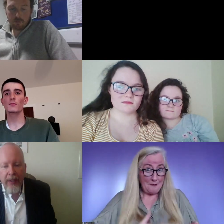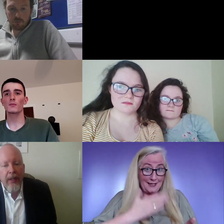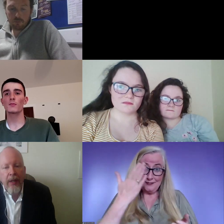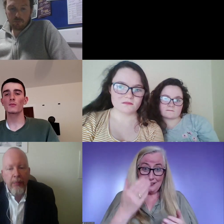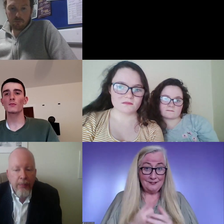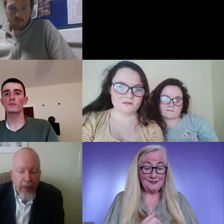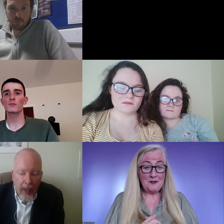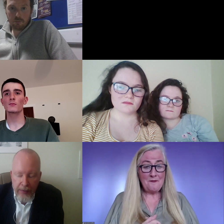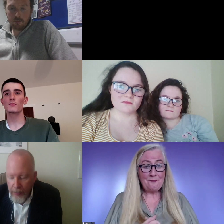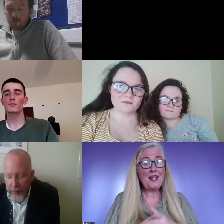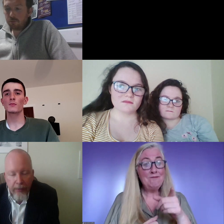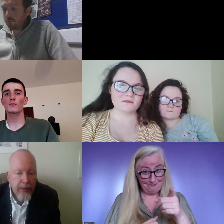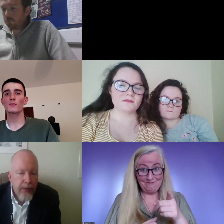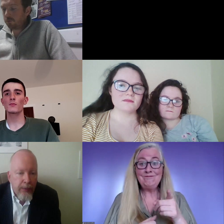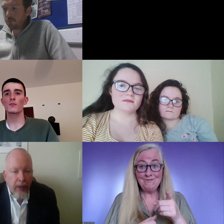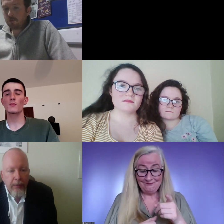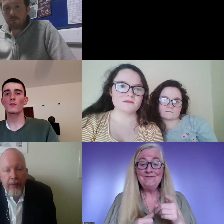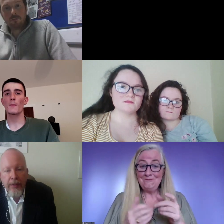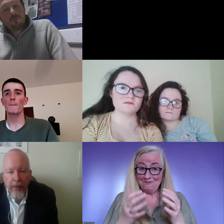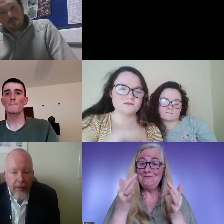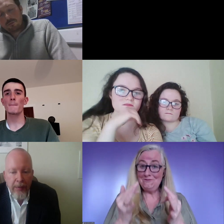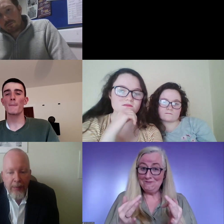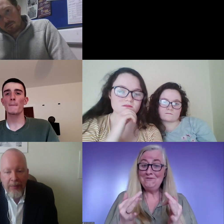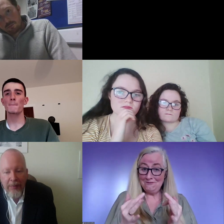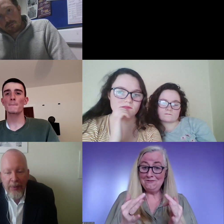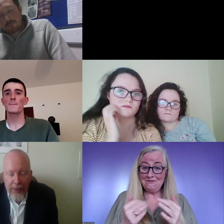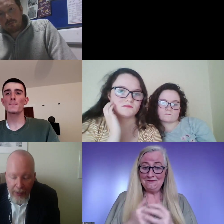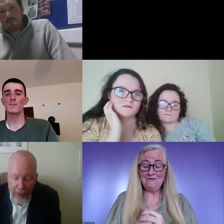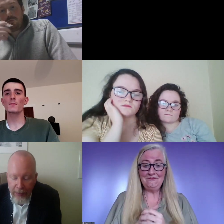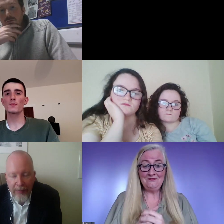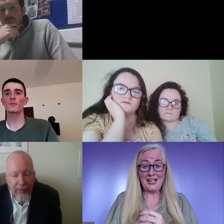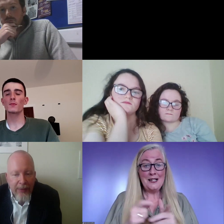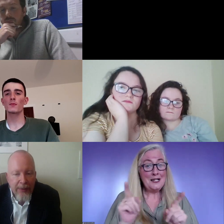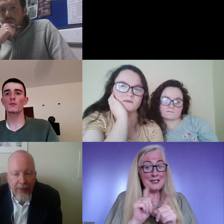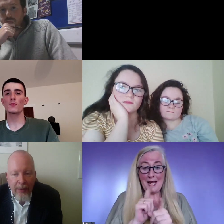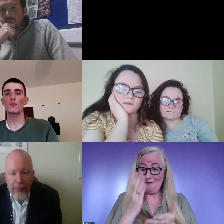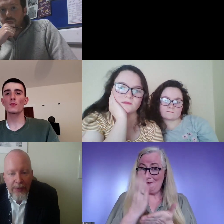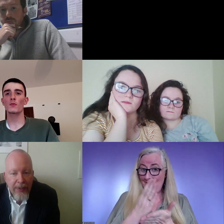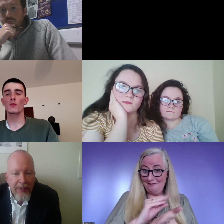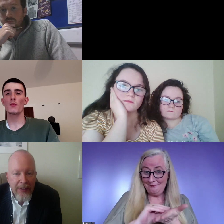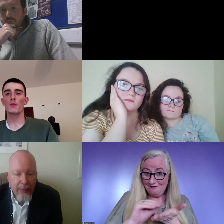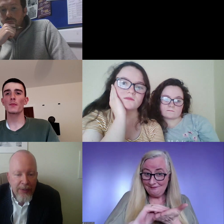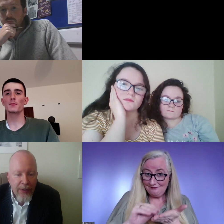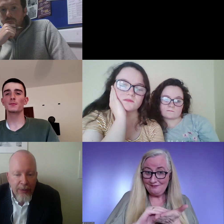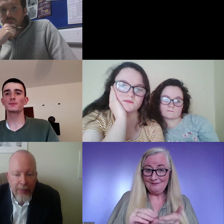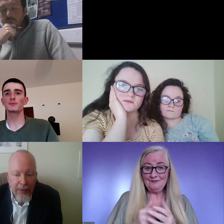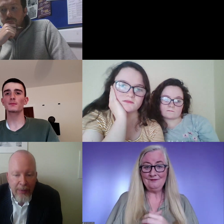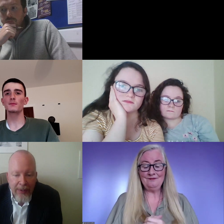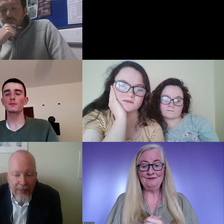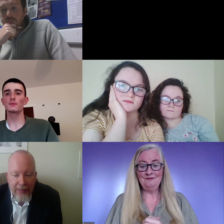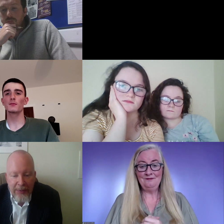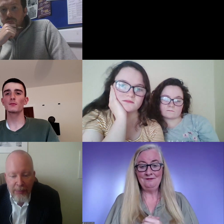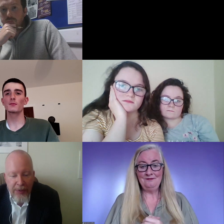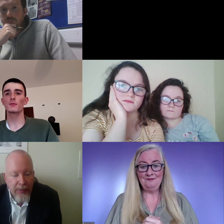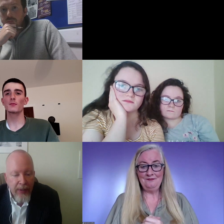we, and this goes for literature too. We can create our own literature, our own music, and we can share it globally in a way